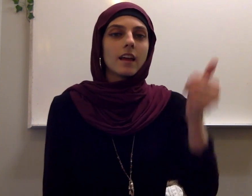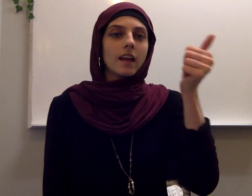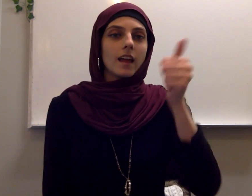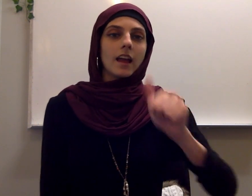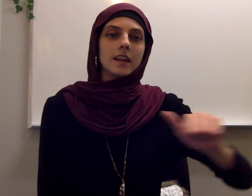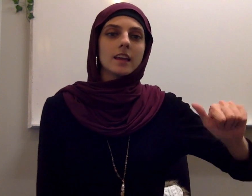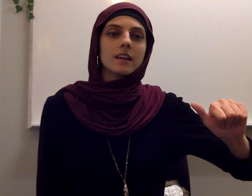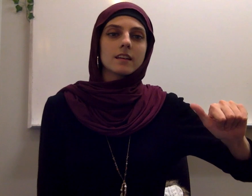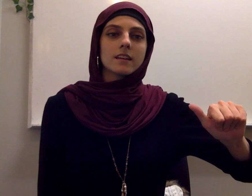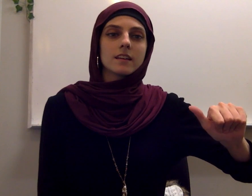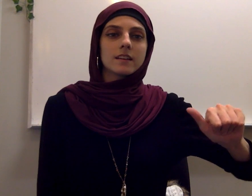Any,